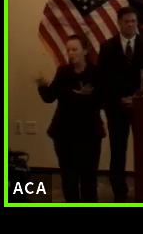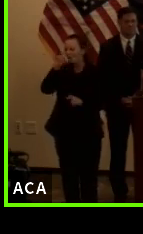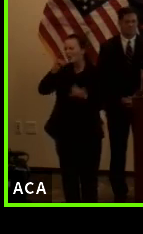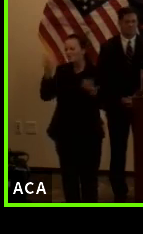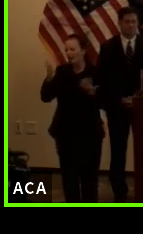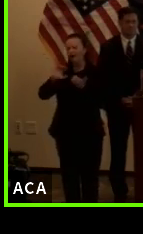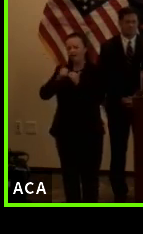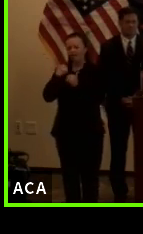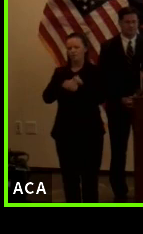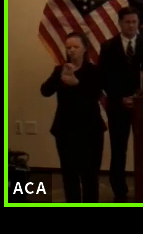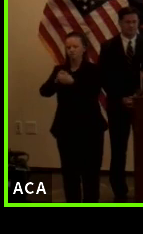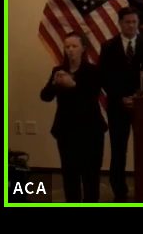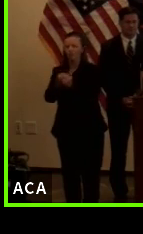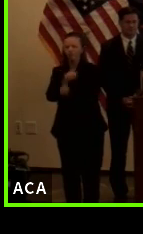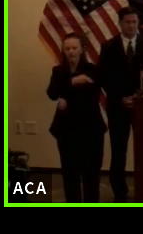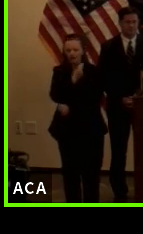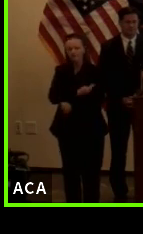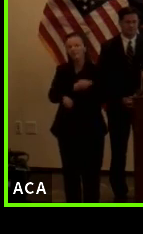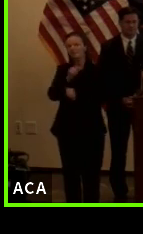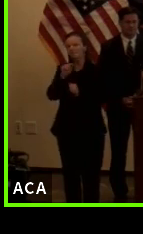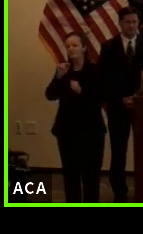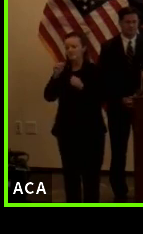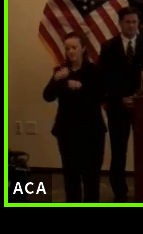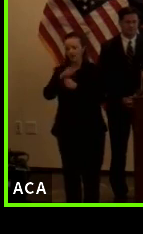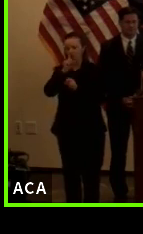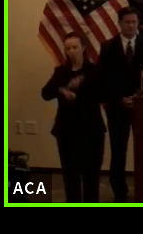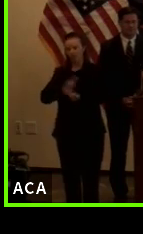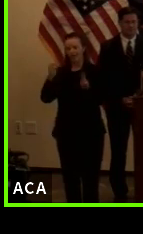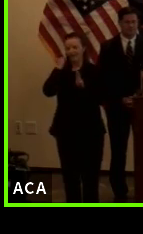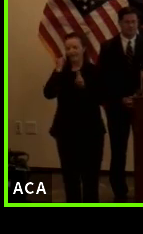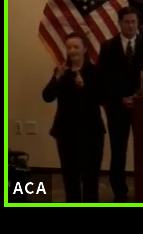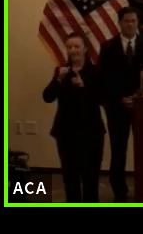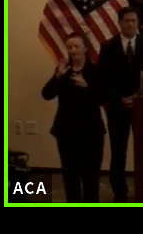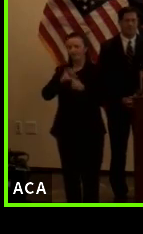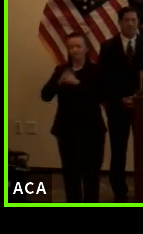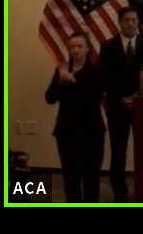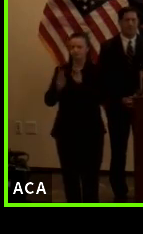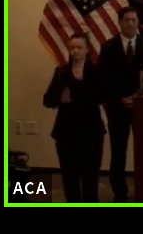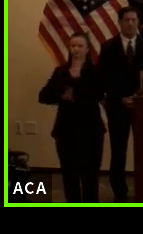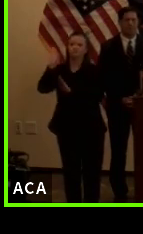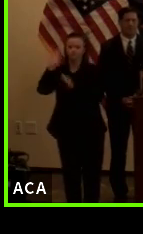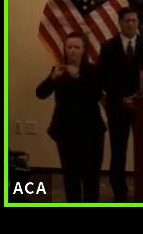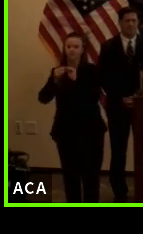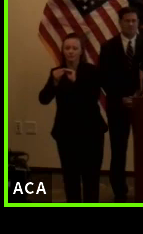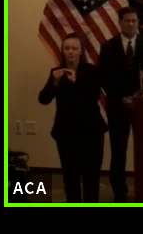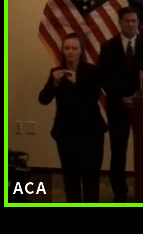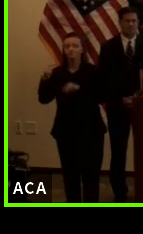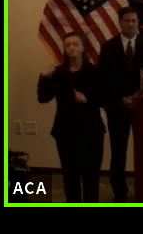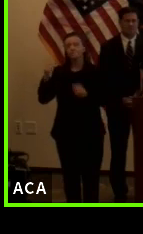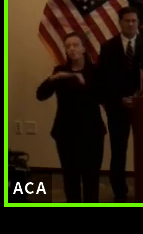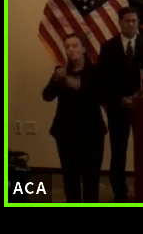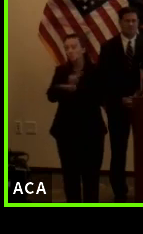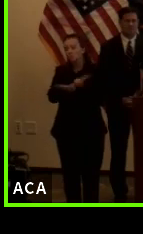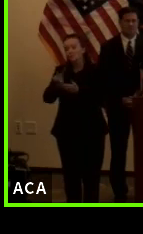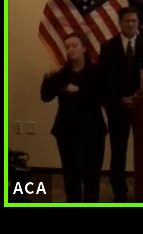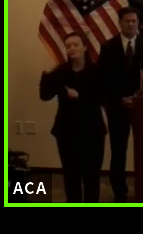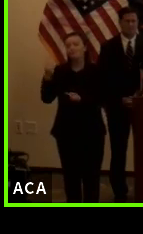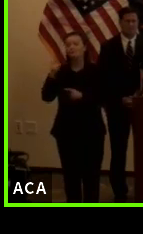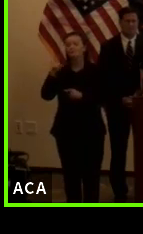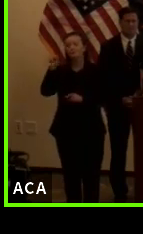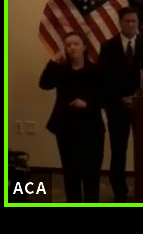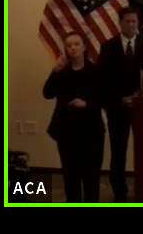healthcare partners to prepare for a potential surge in cases. It has been more than 2 weeks since Governor Ducey announced the